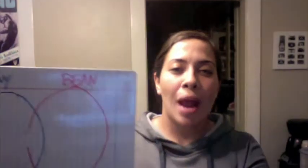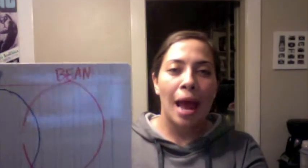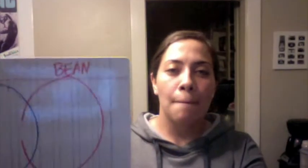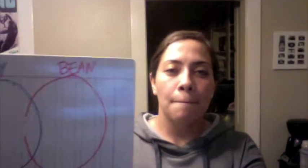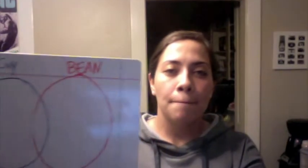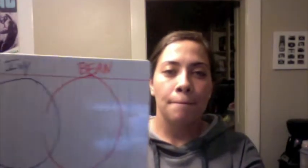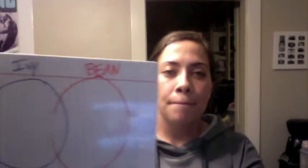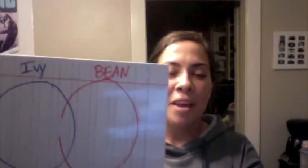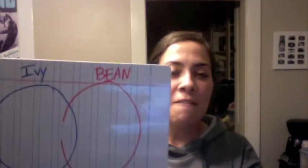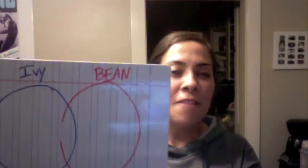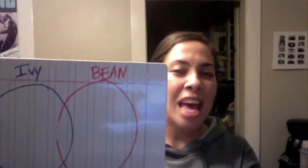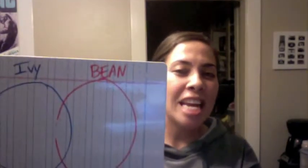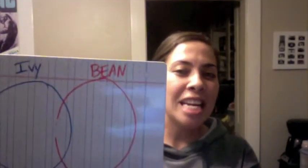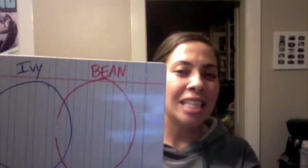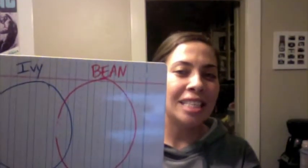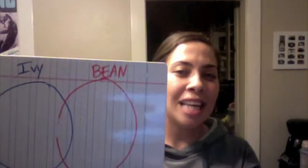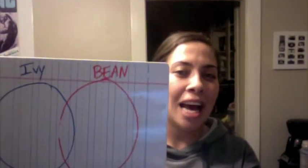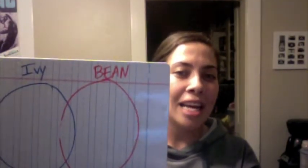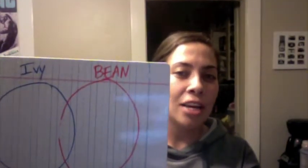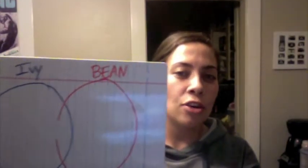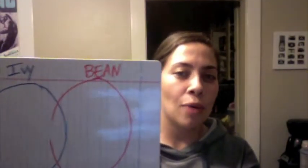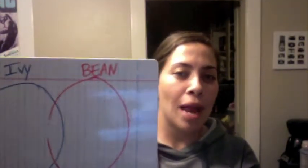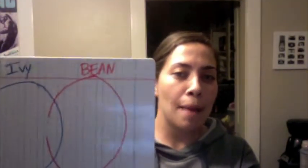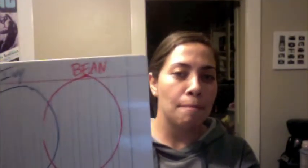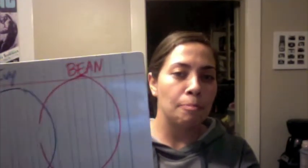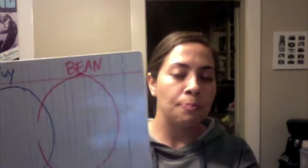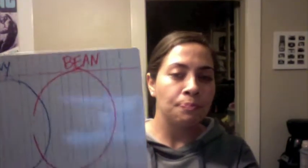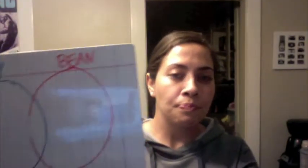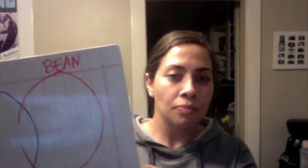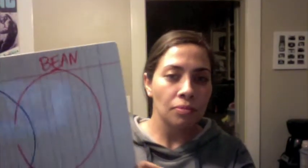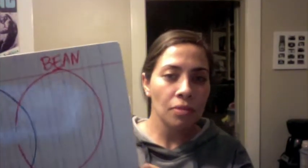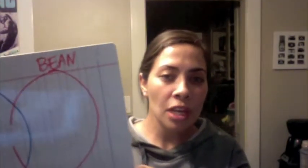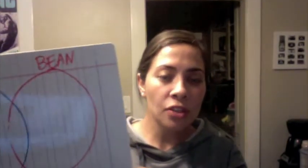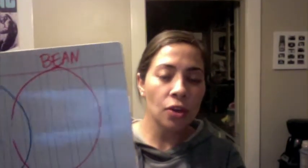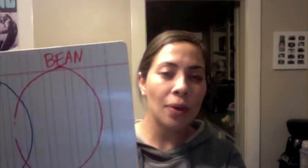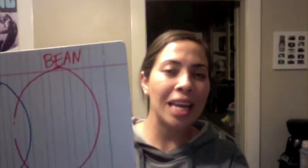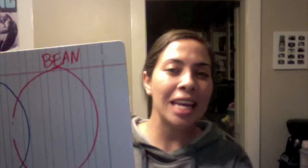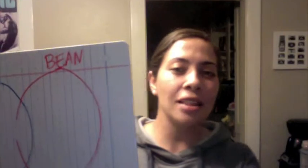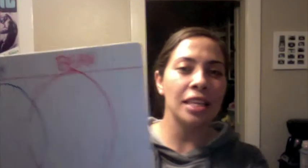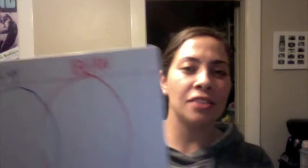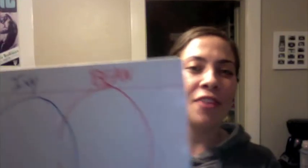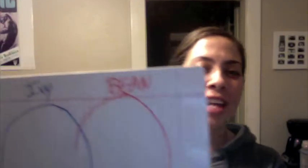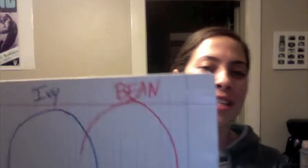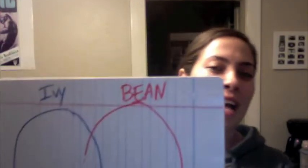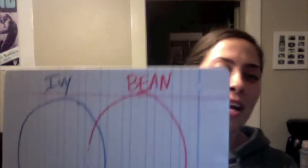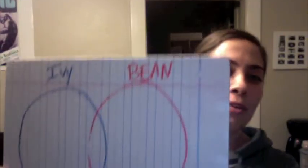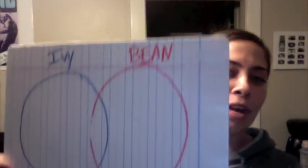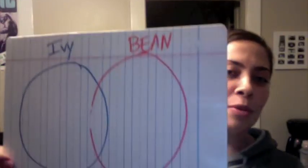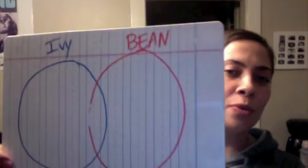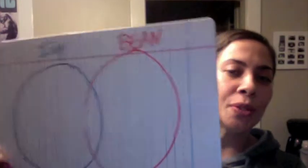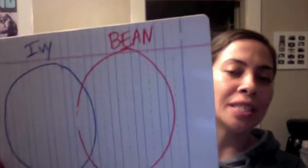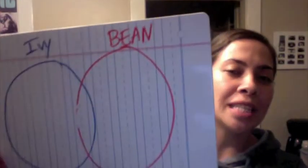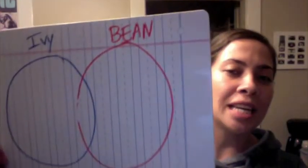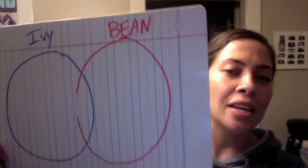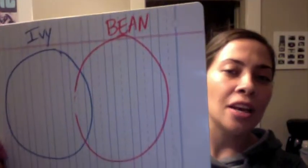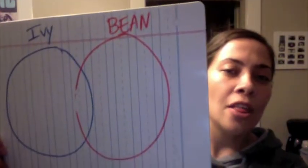diagram. Venn diagram. So in this Venn diagram, you will see there